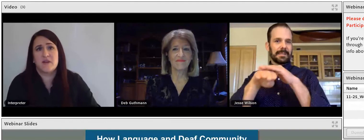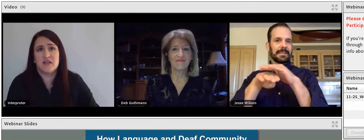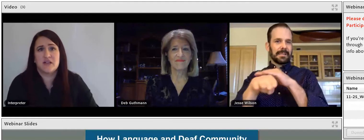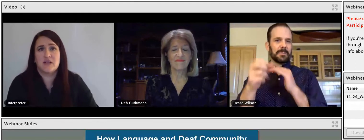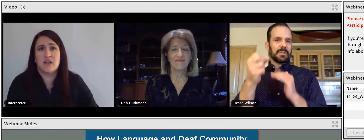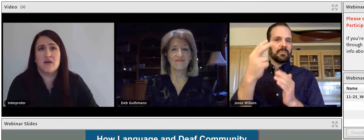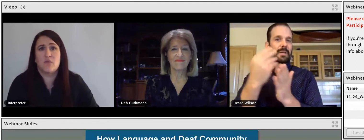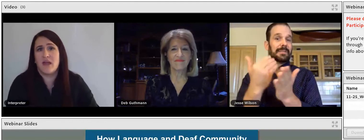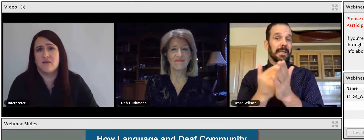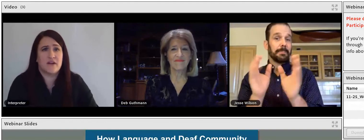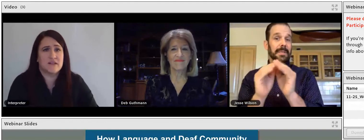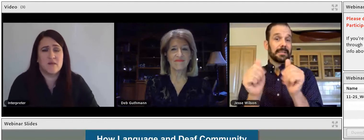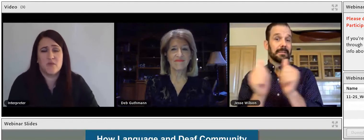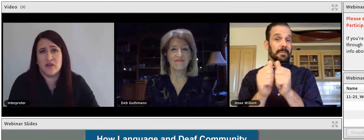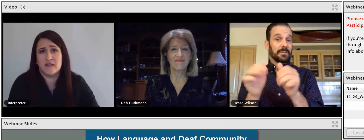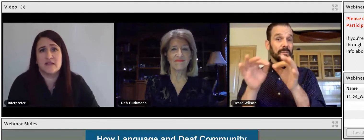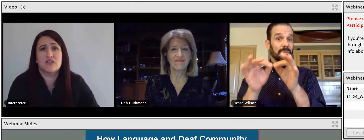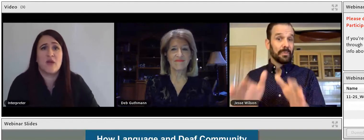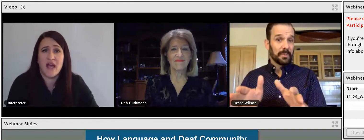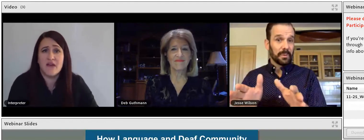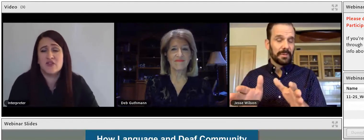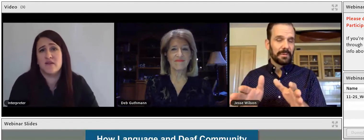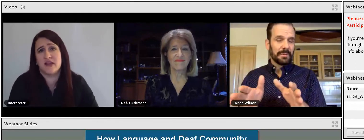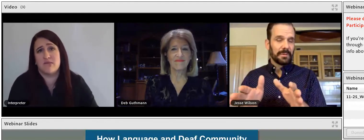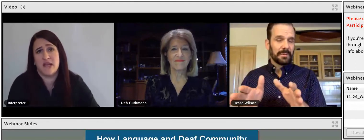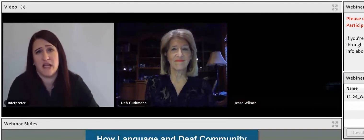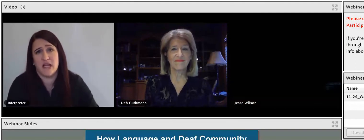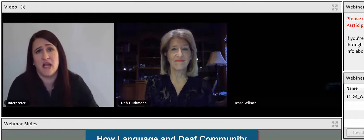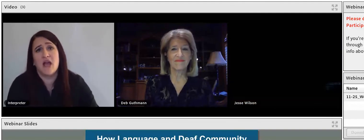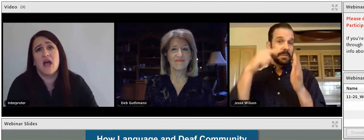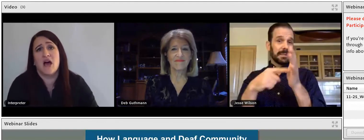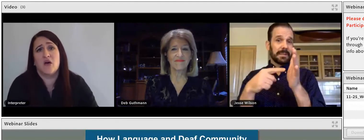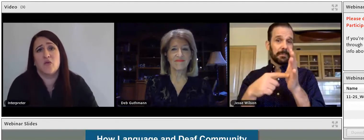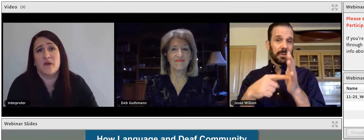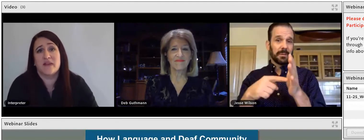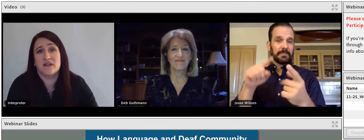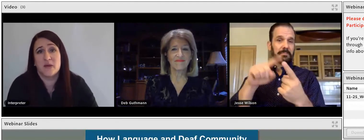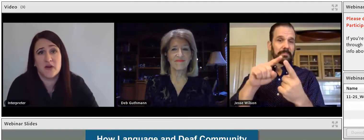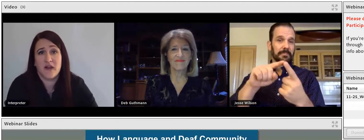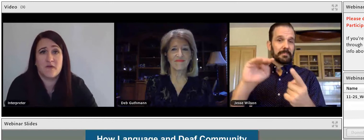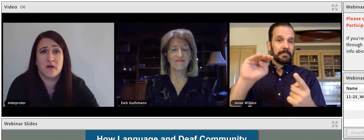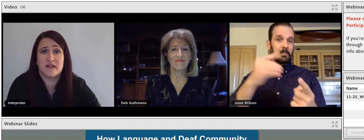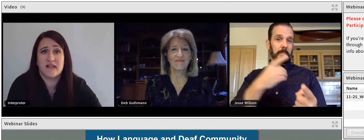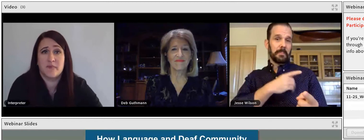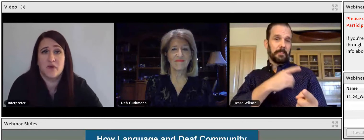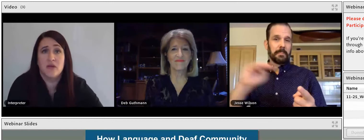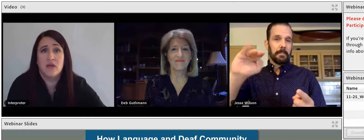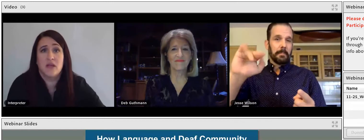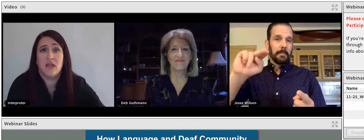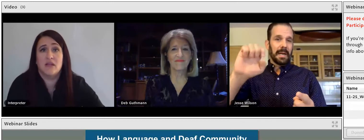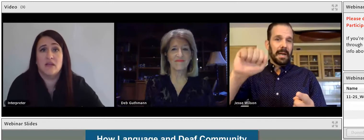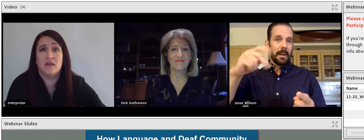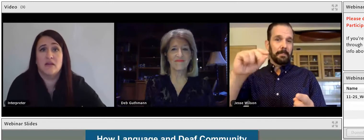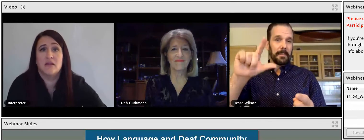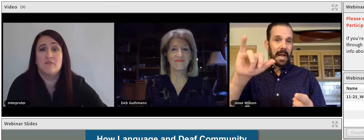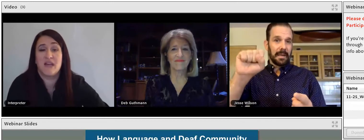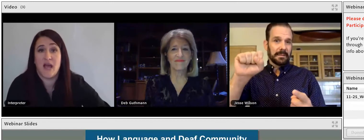we see, especially in various communities. To have a 12-step meeting with an interpreter, like for